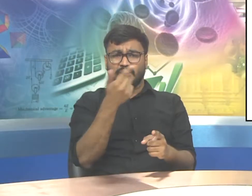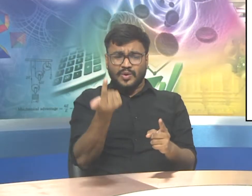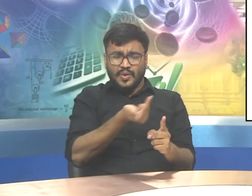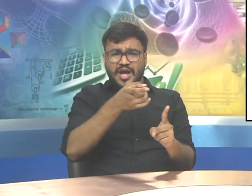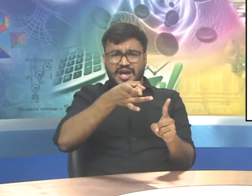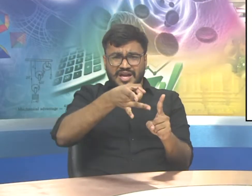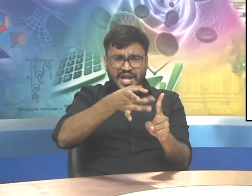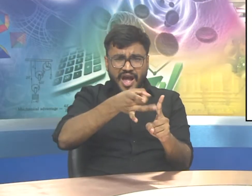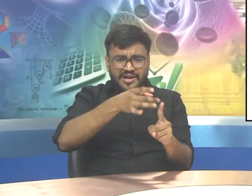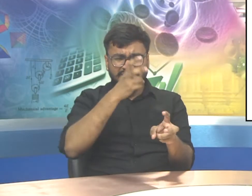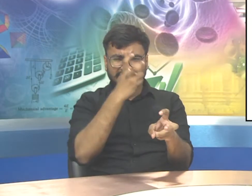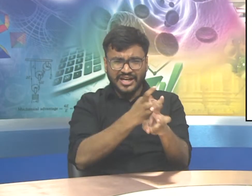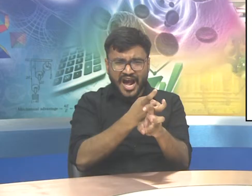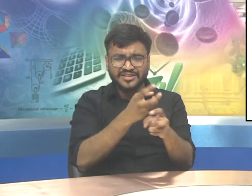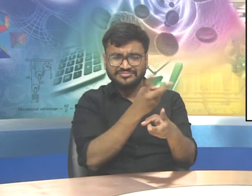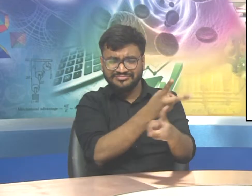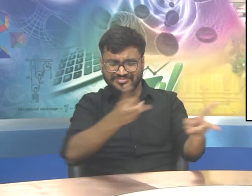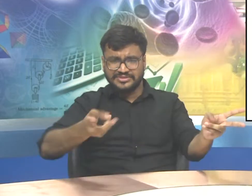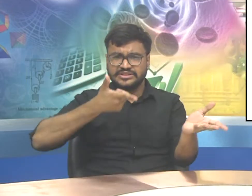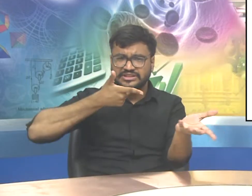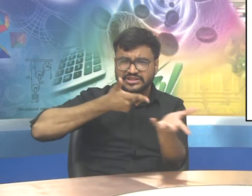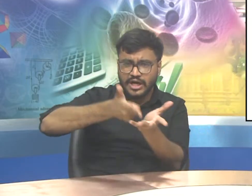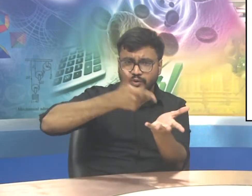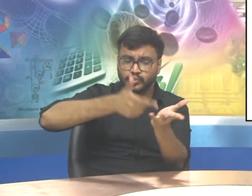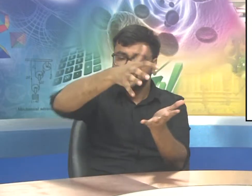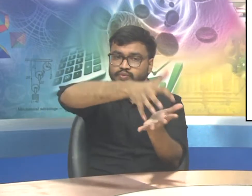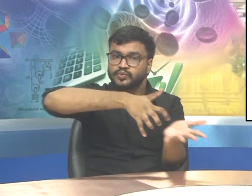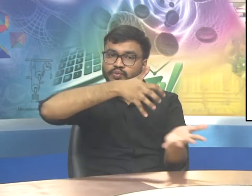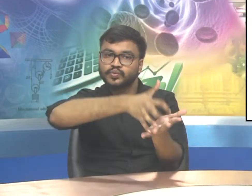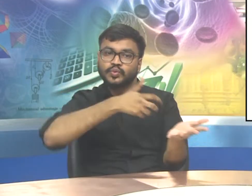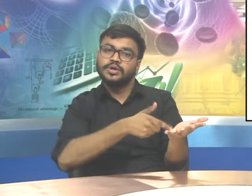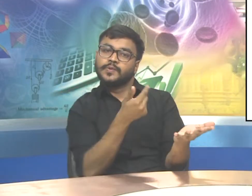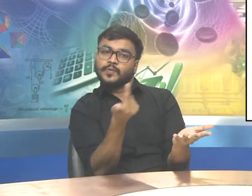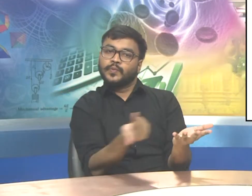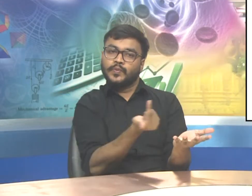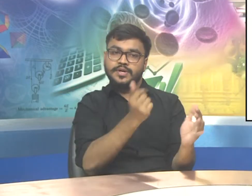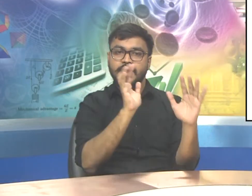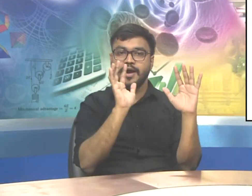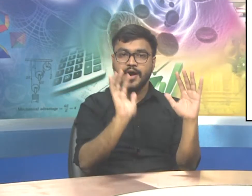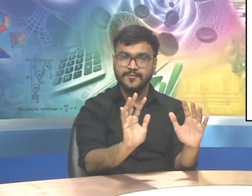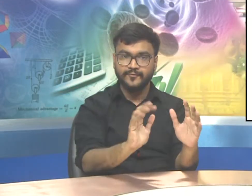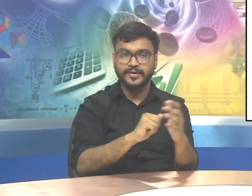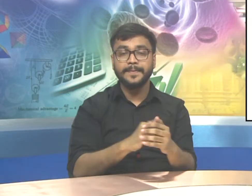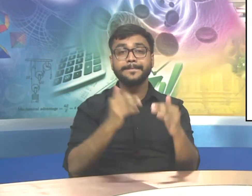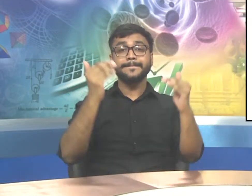They started irrigation to supply water to crops.